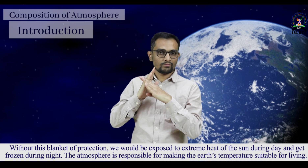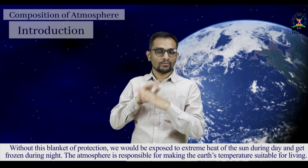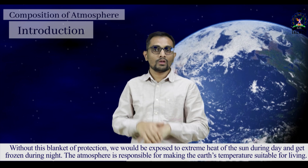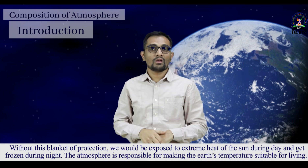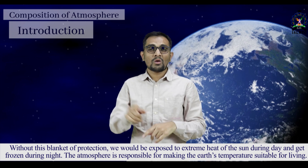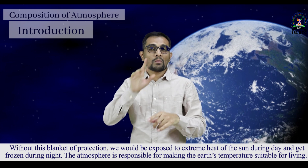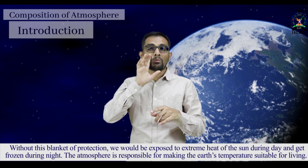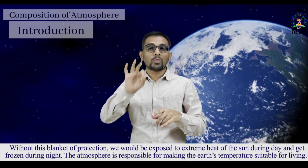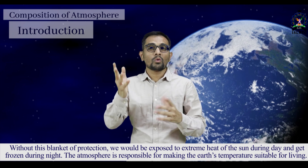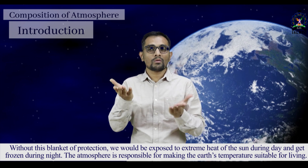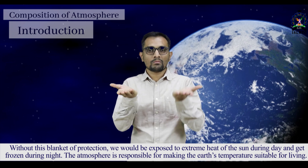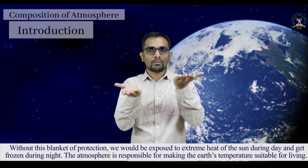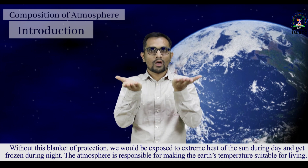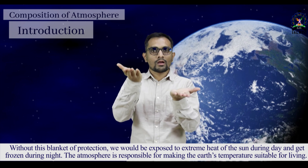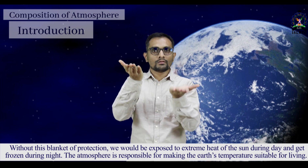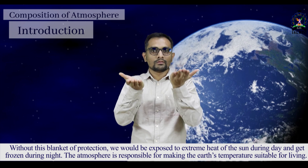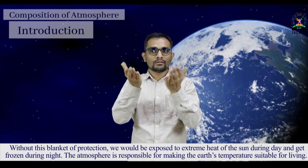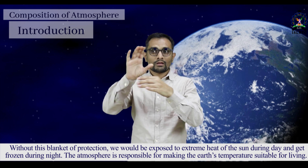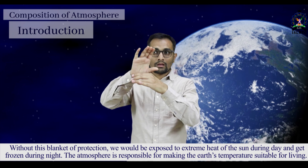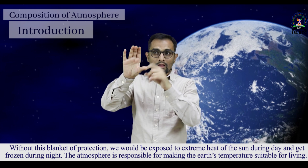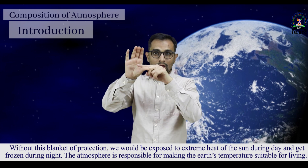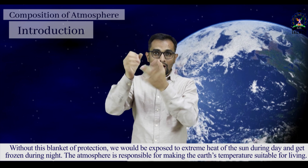for making the earth temperature suitable for the living.